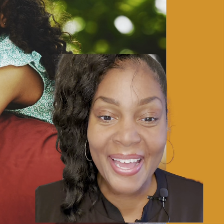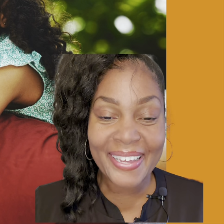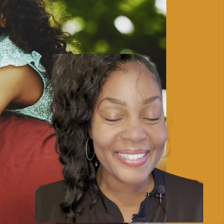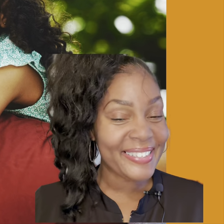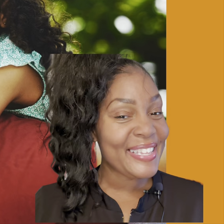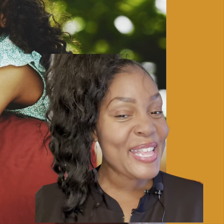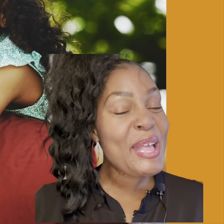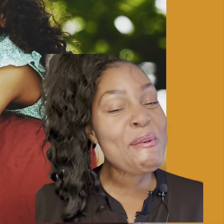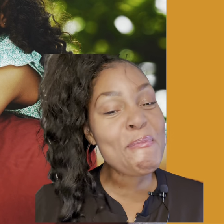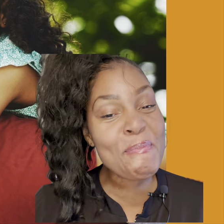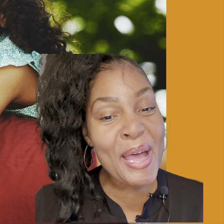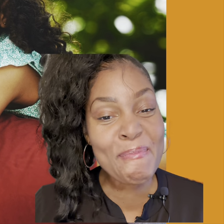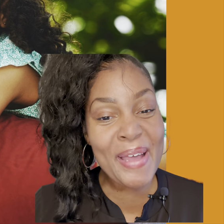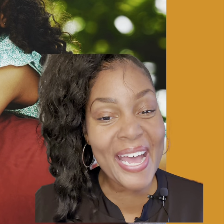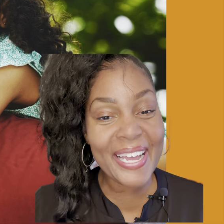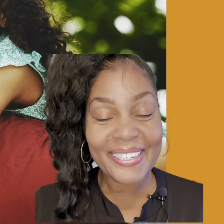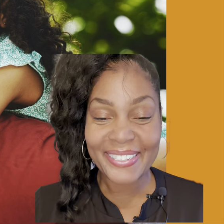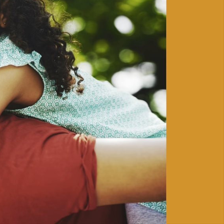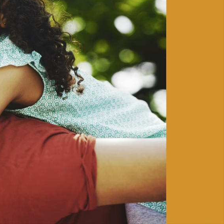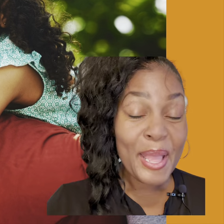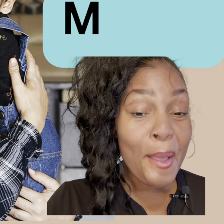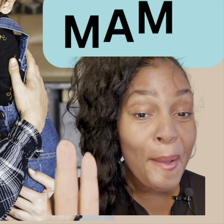mama, mama,